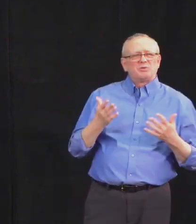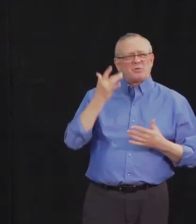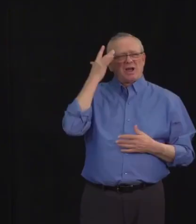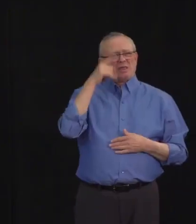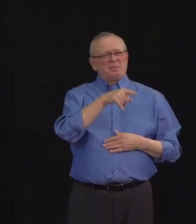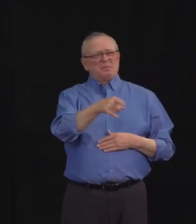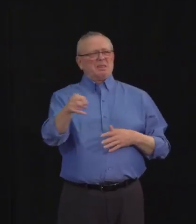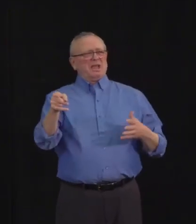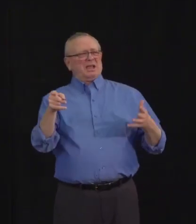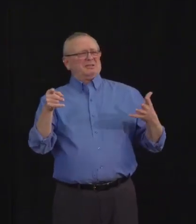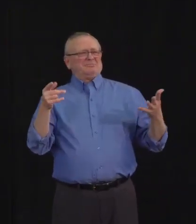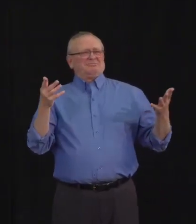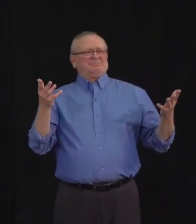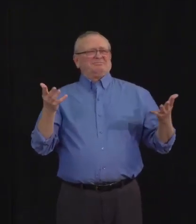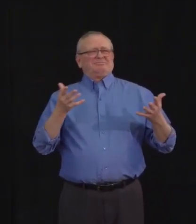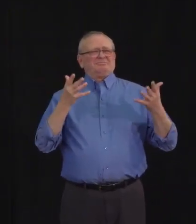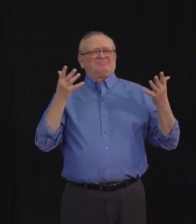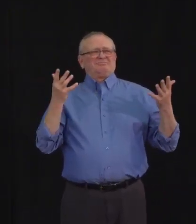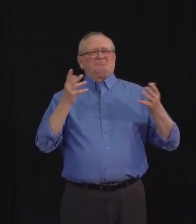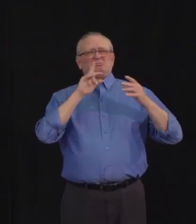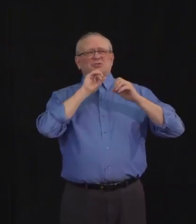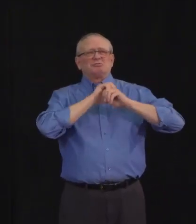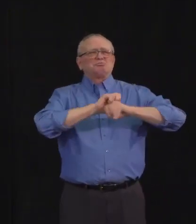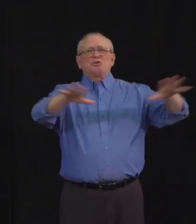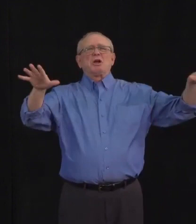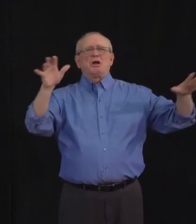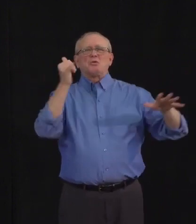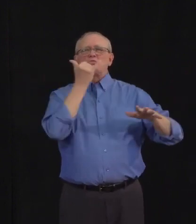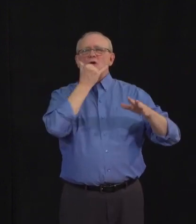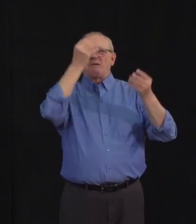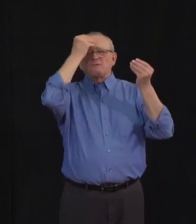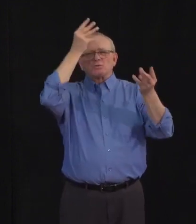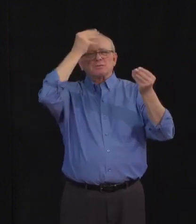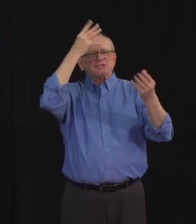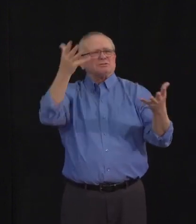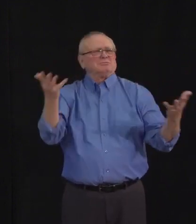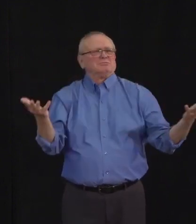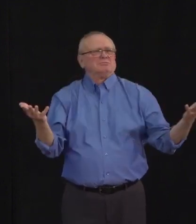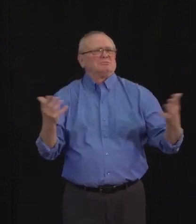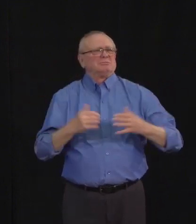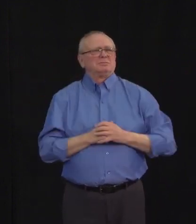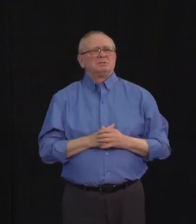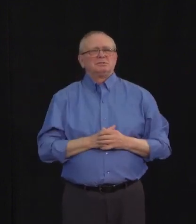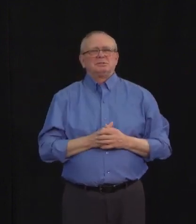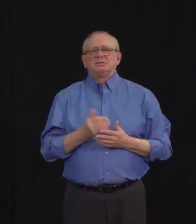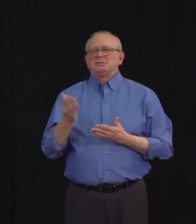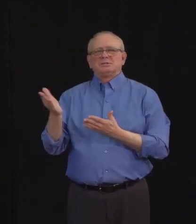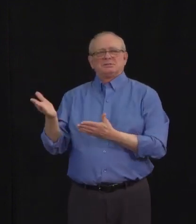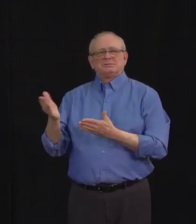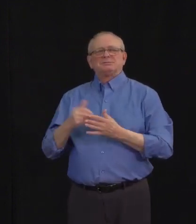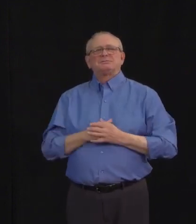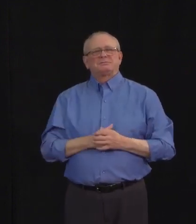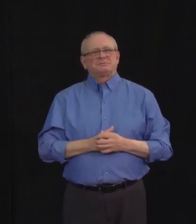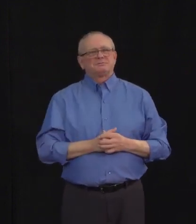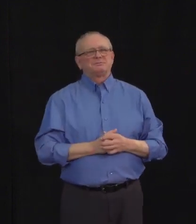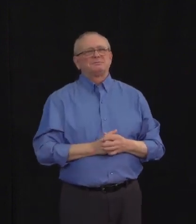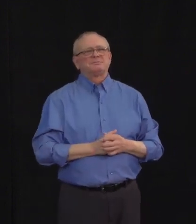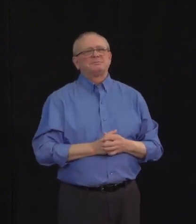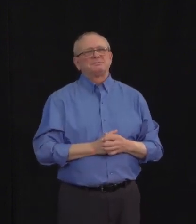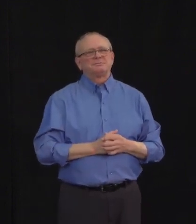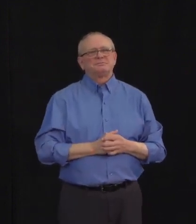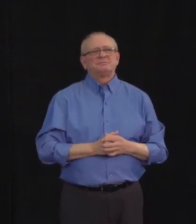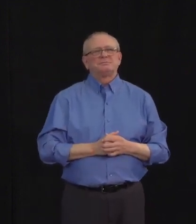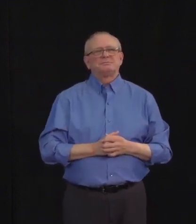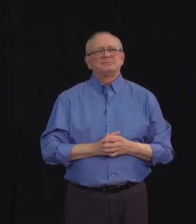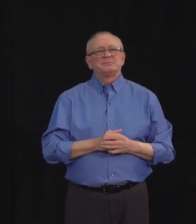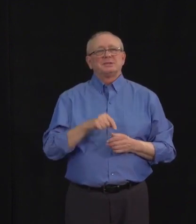I would say that the fact that we haven't seen a huge impact from COVID-19 here is a result of the work that